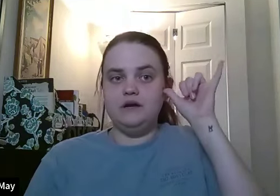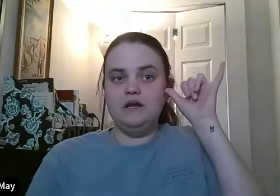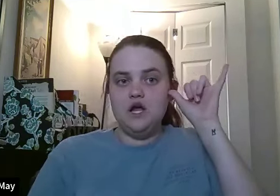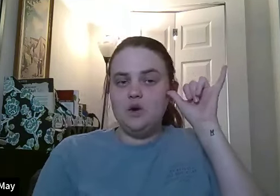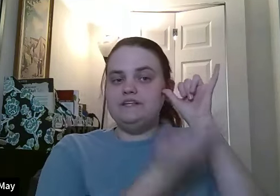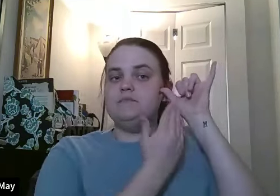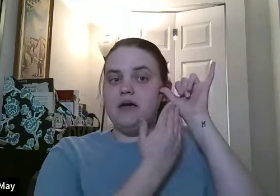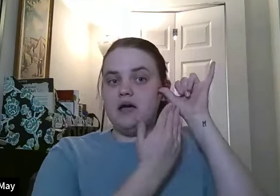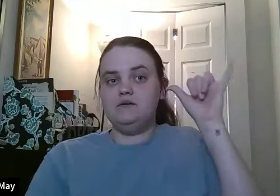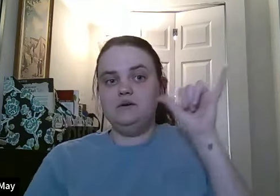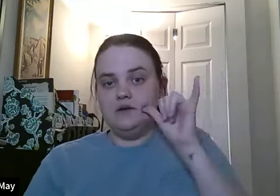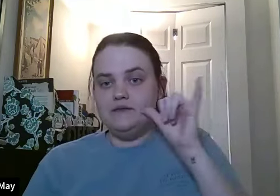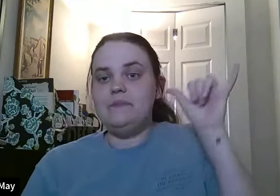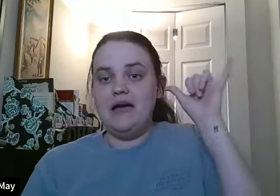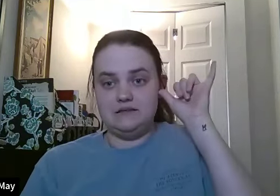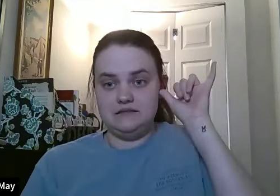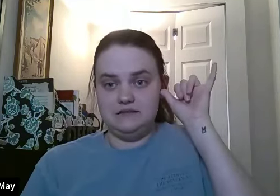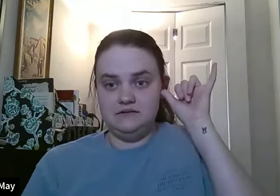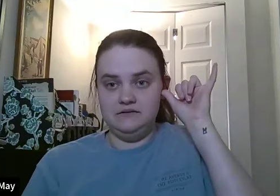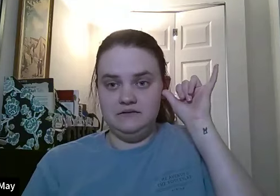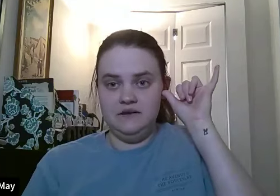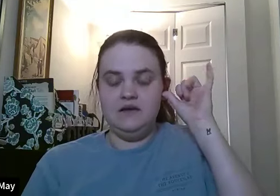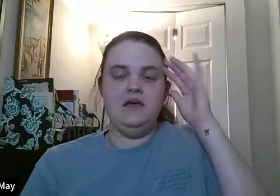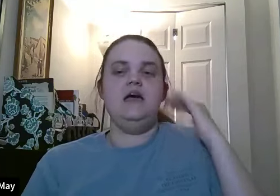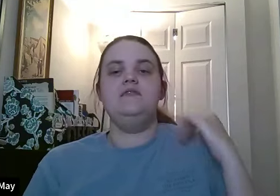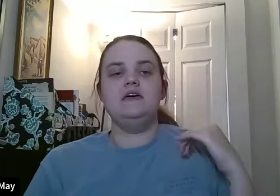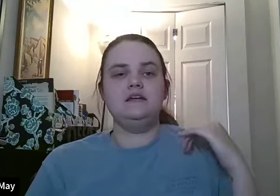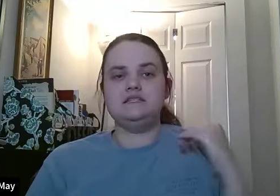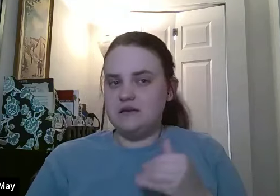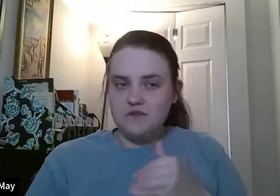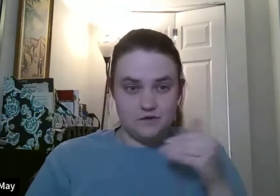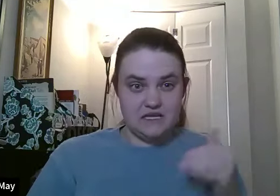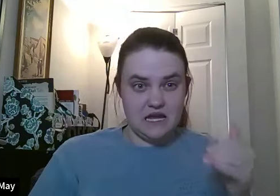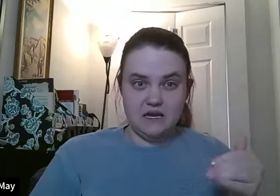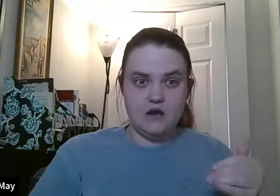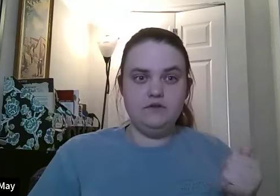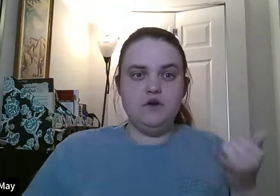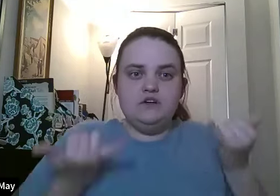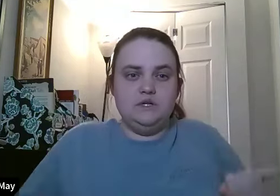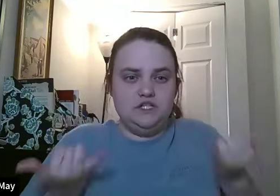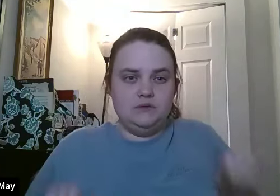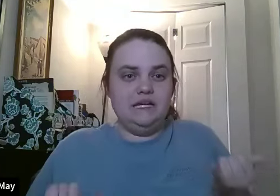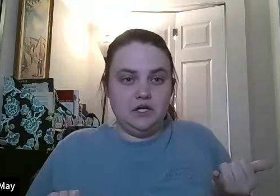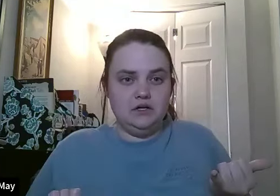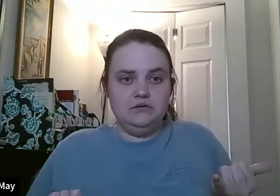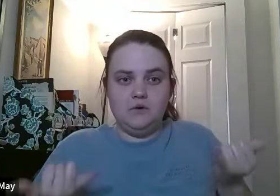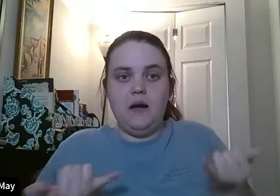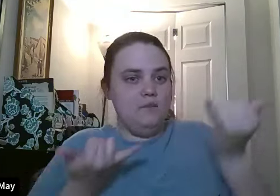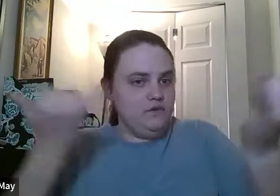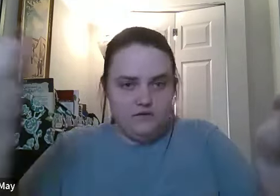are going to the back in the past. And then it's the same thing for today and now. If you notice, we do it here. We're not moving